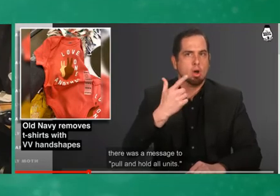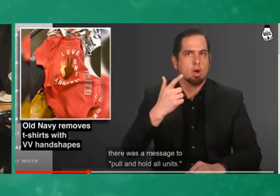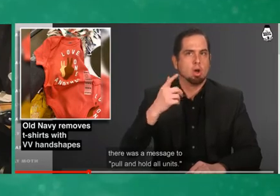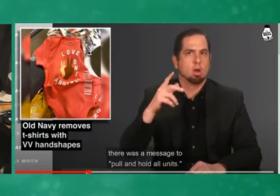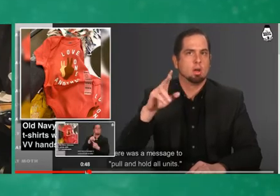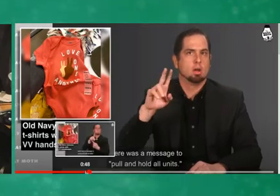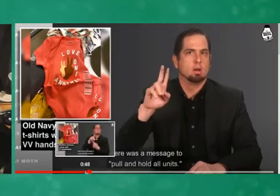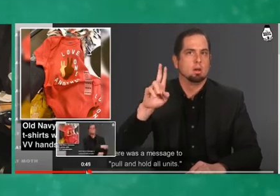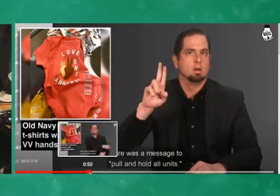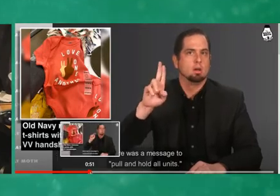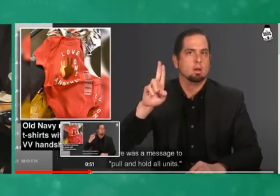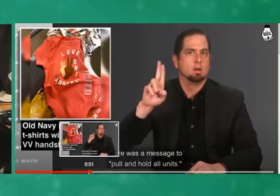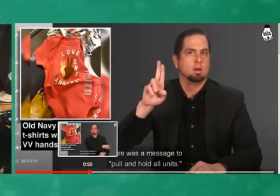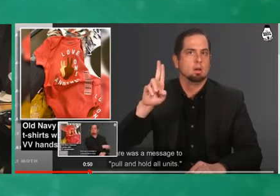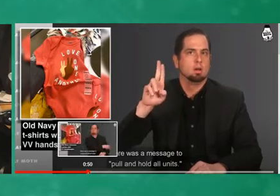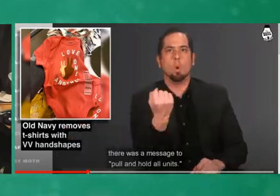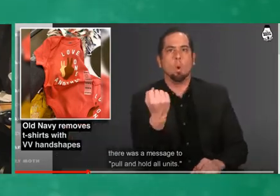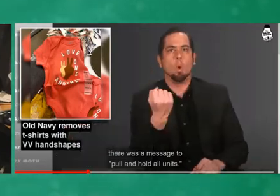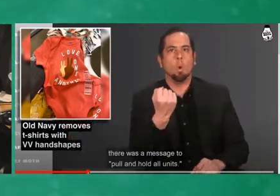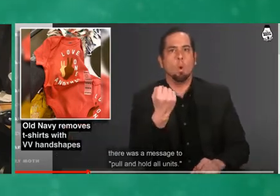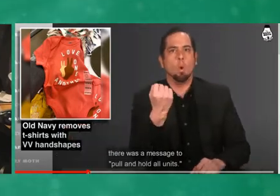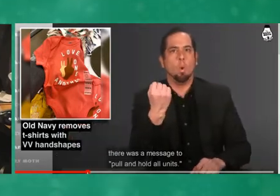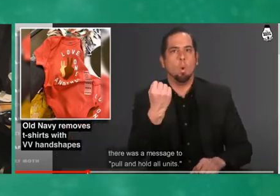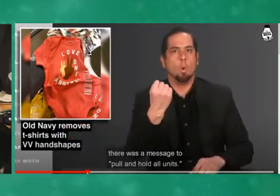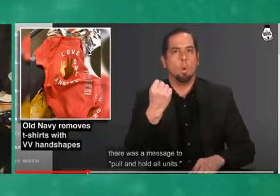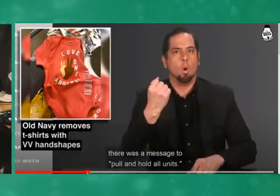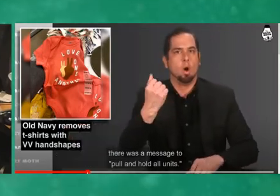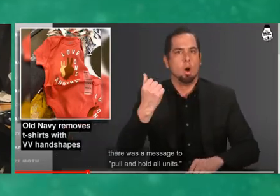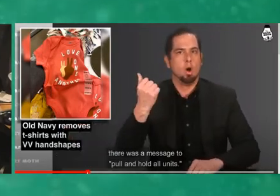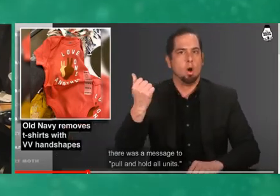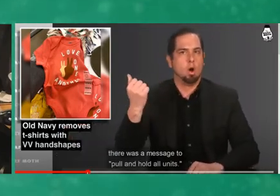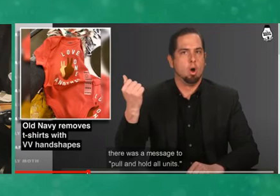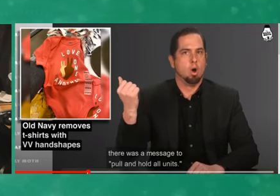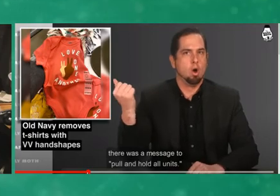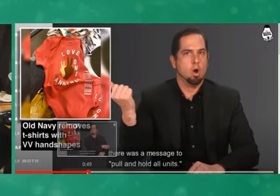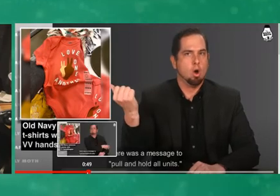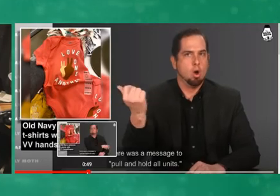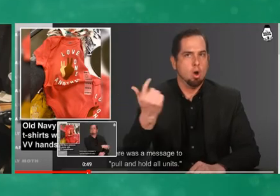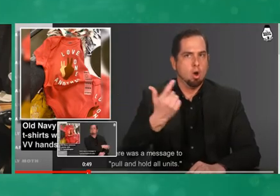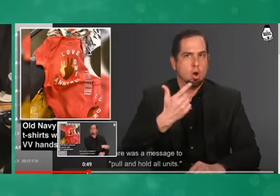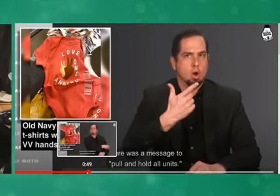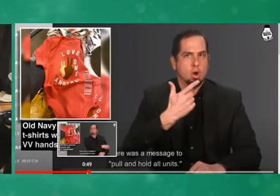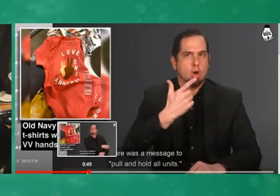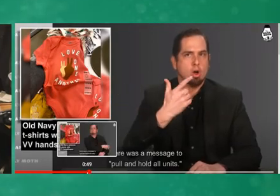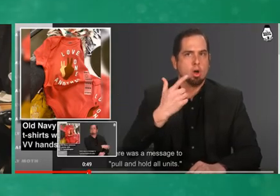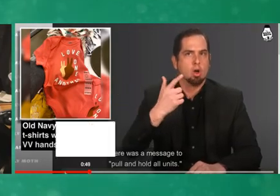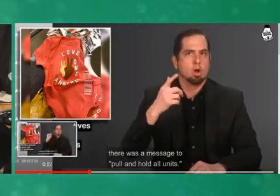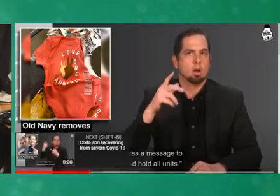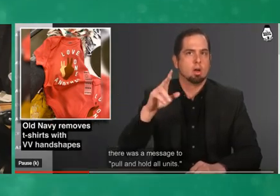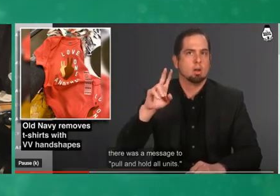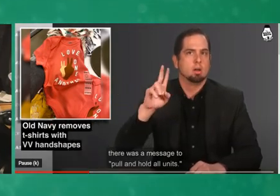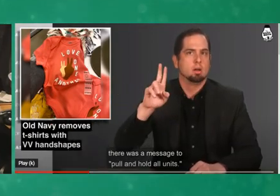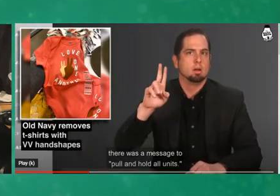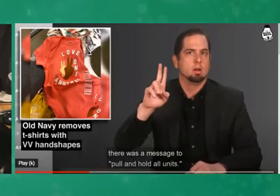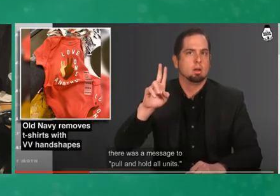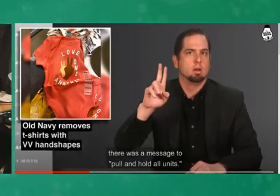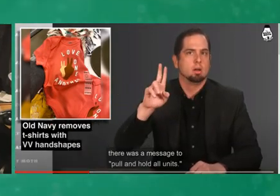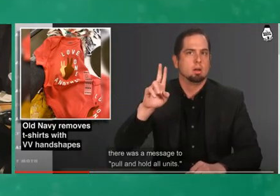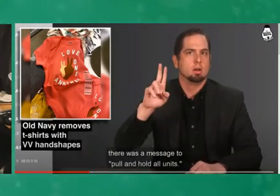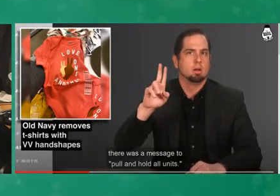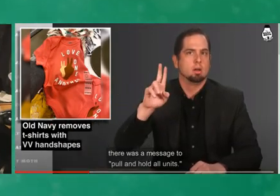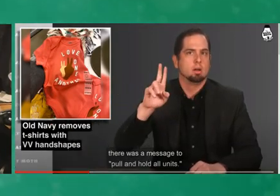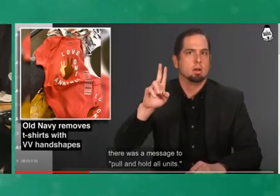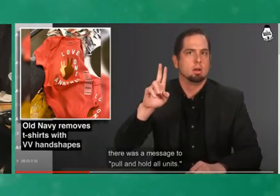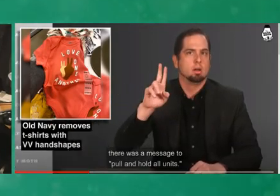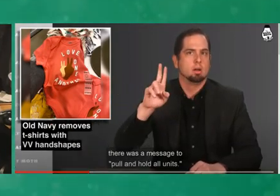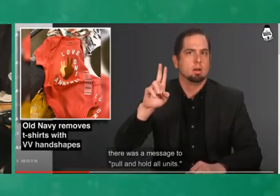Gather up all. Look how he shakes it like a dice roll. Gather up all. I know I've